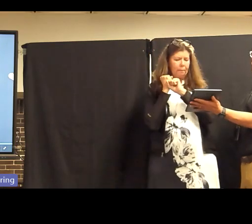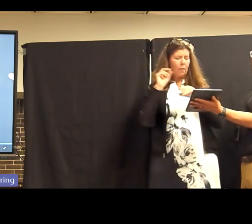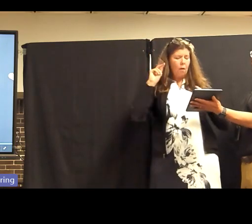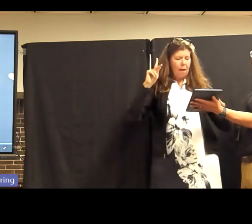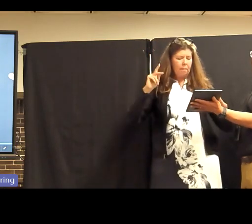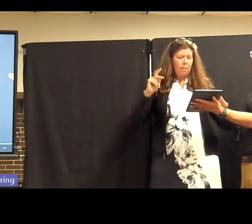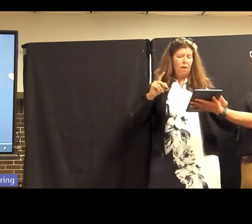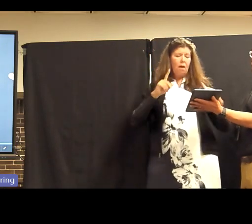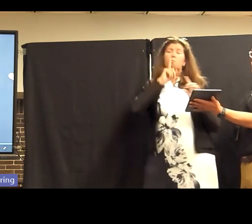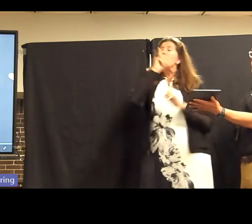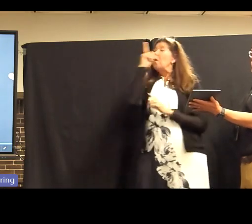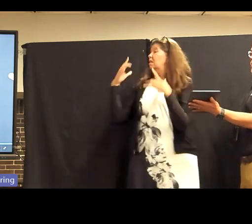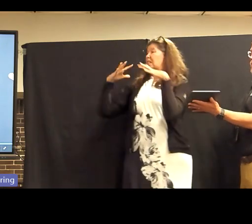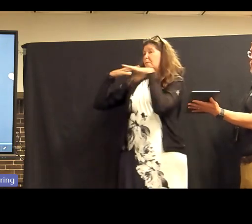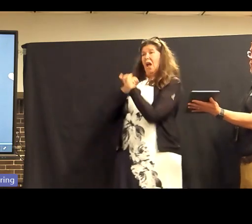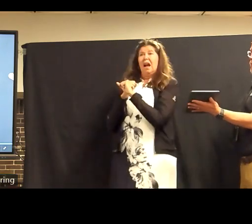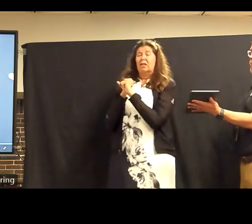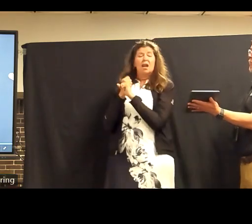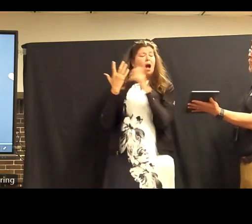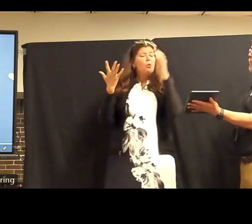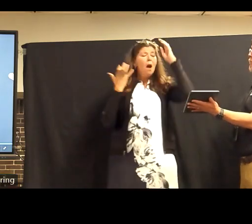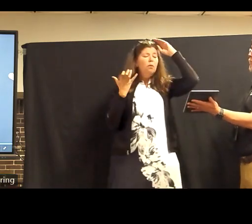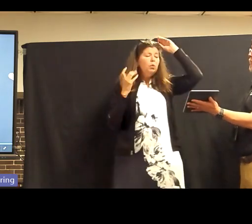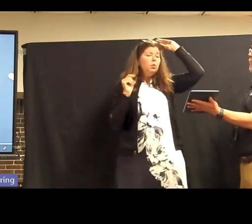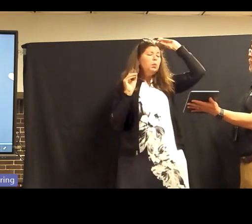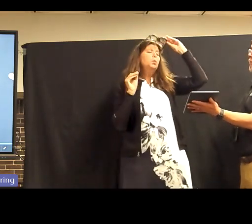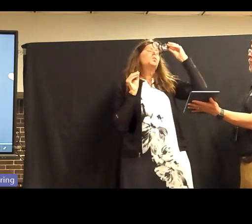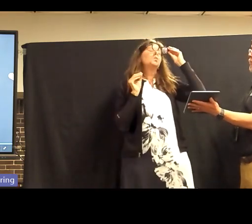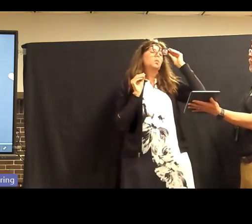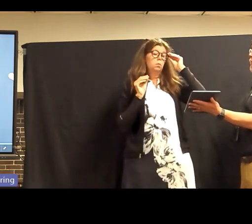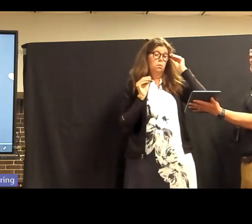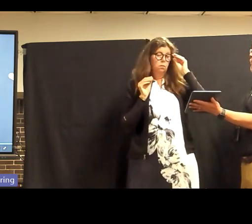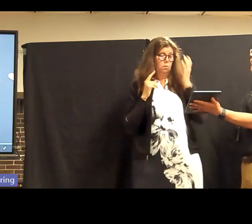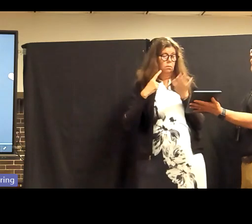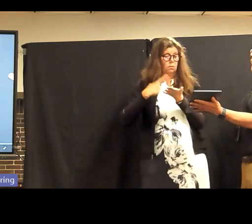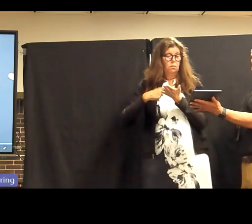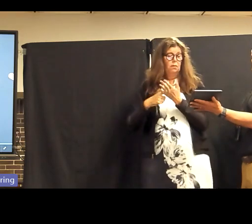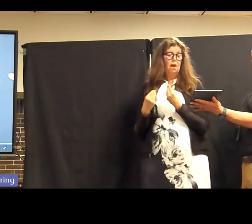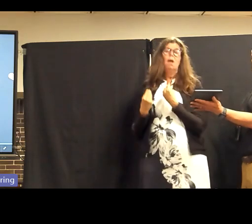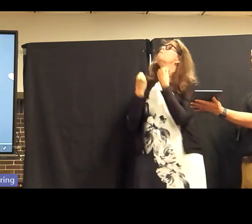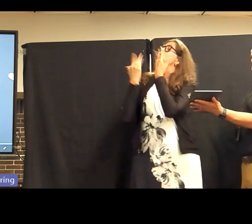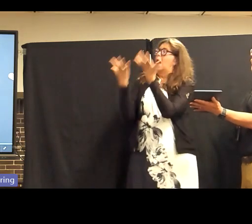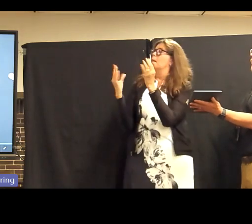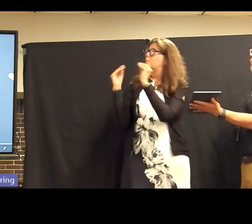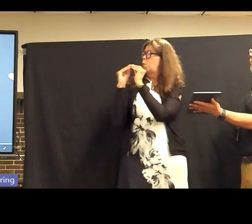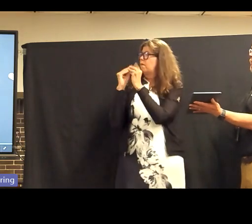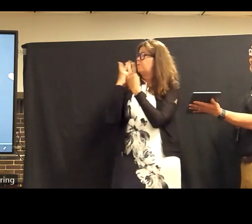about our culture. In summary, I know I'm running short on time.